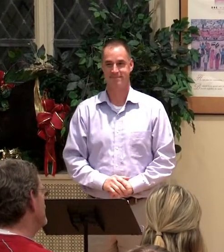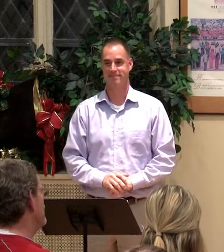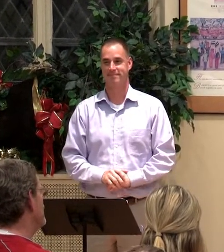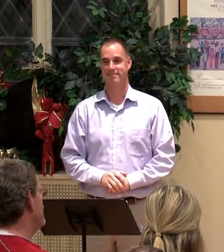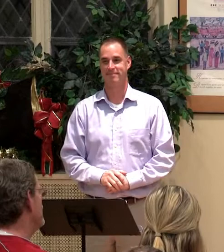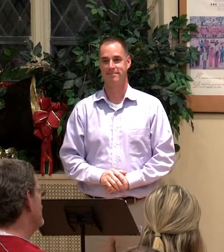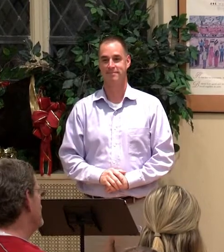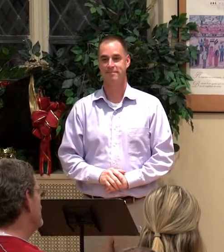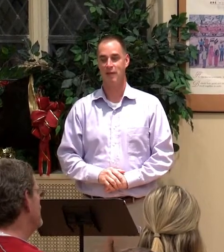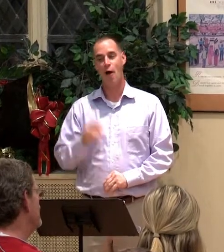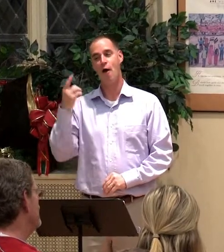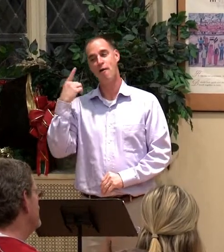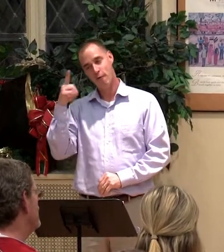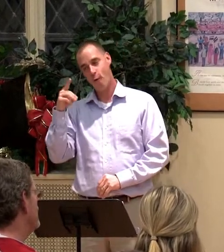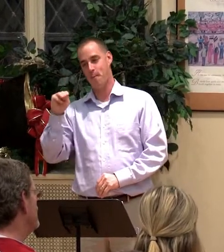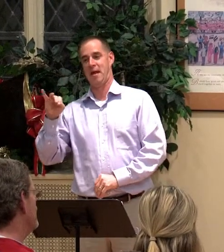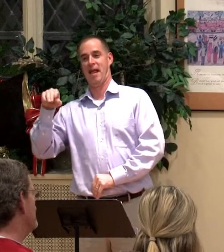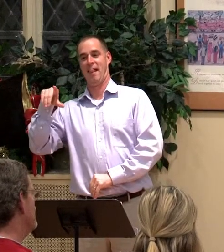For Michaela.